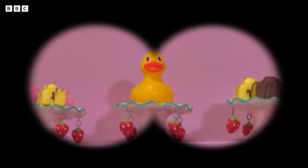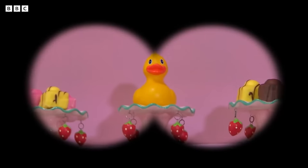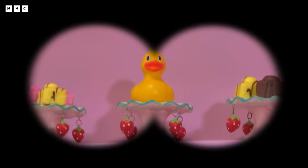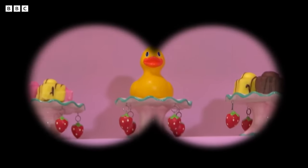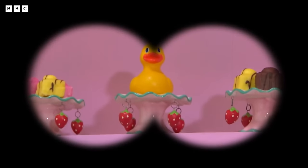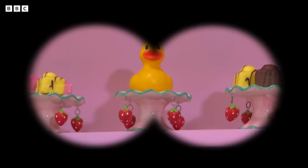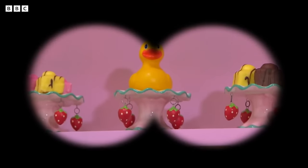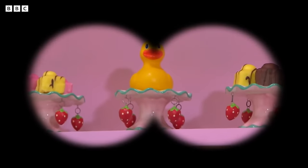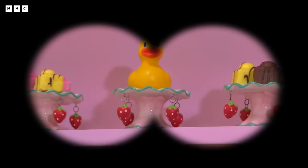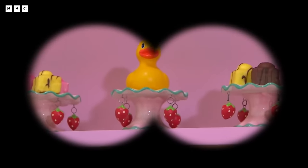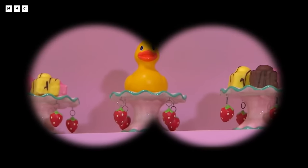Aha!